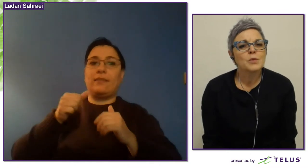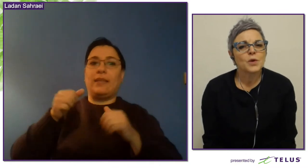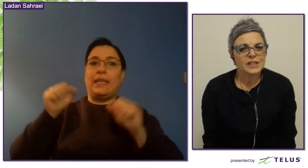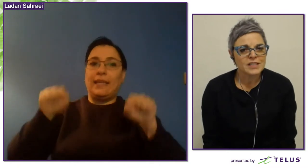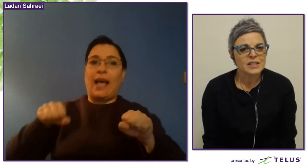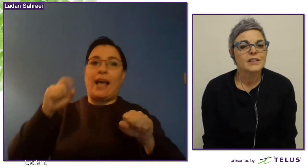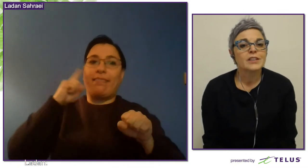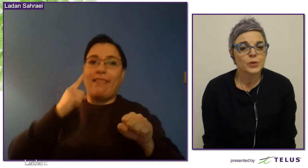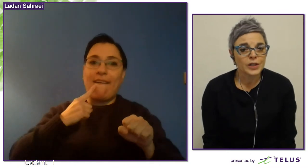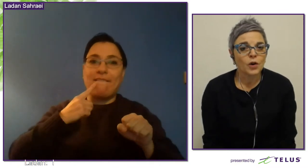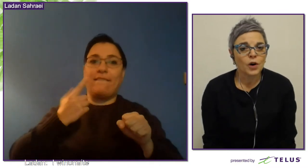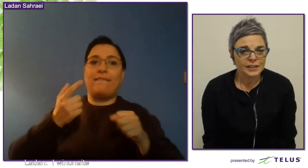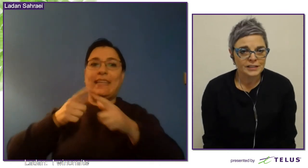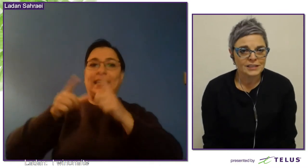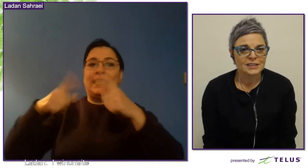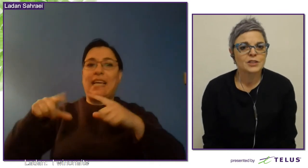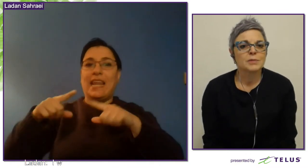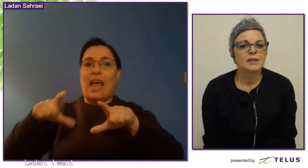I want the